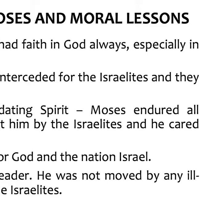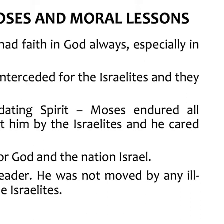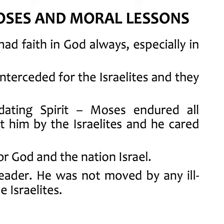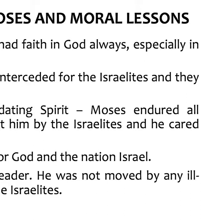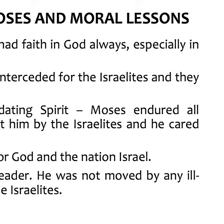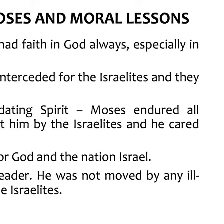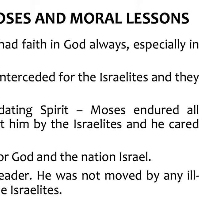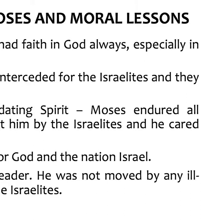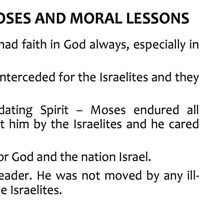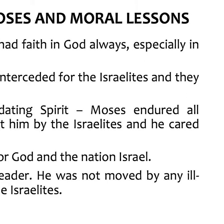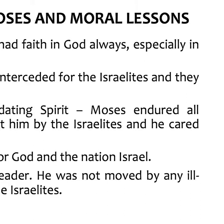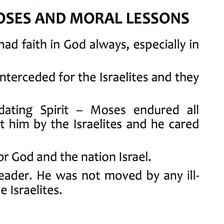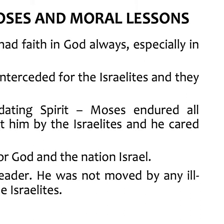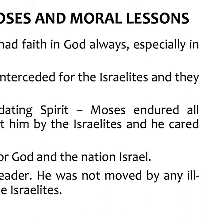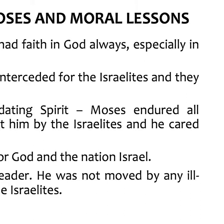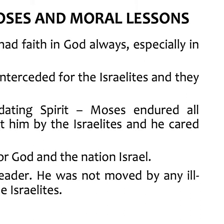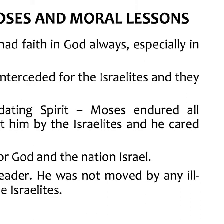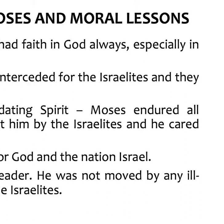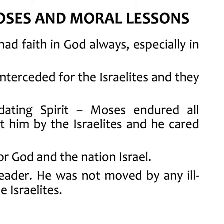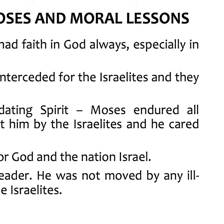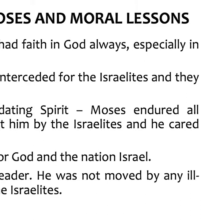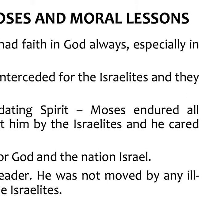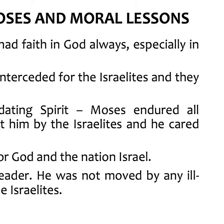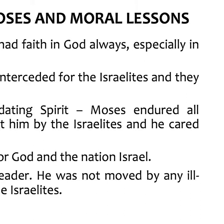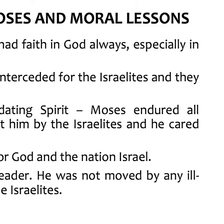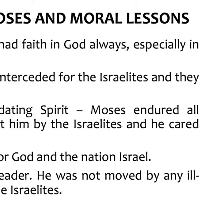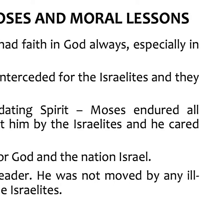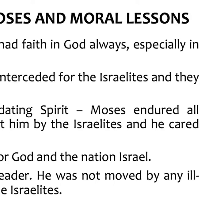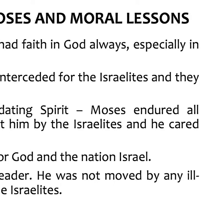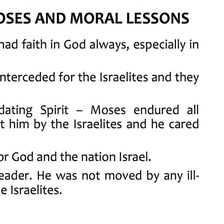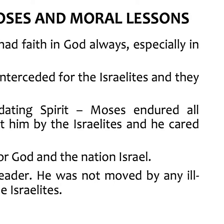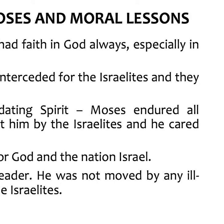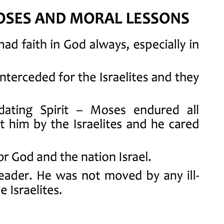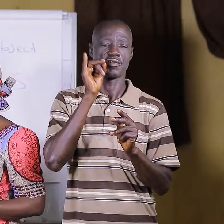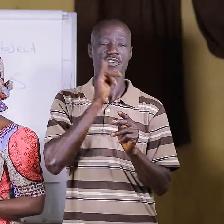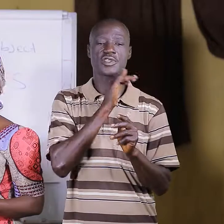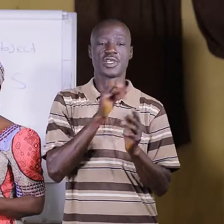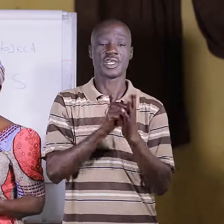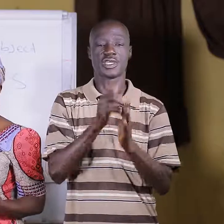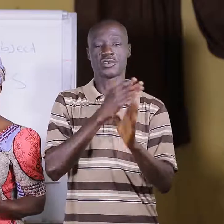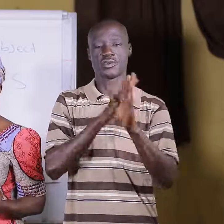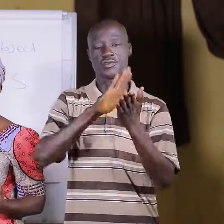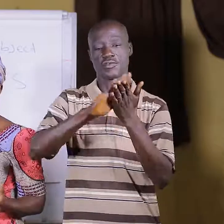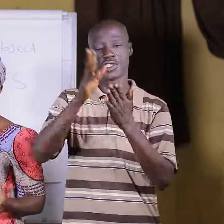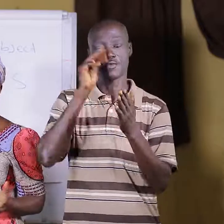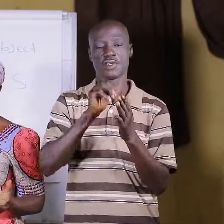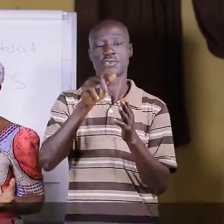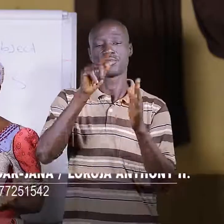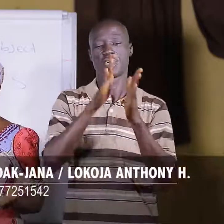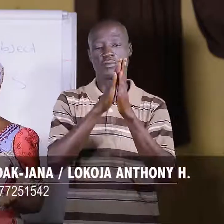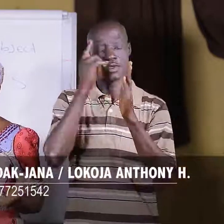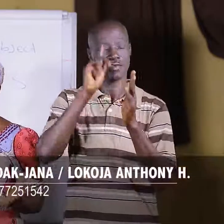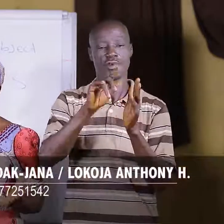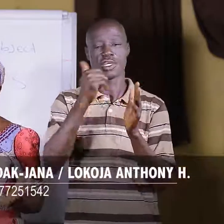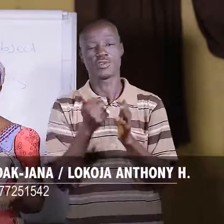spirit. Moses interceded for the Israelites and they were pardoned by God. So we can actually intercede for